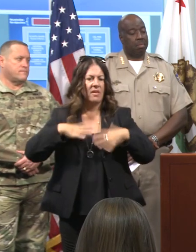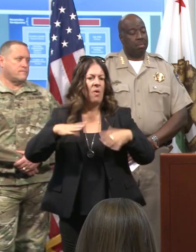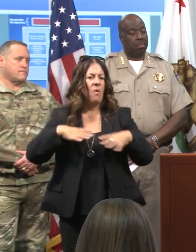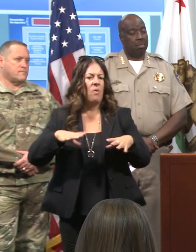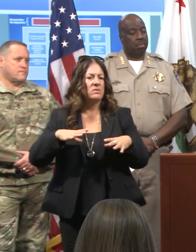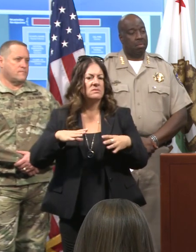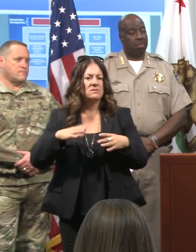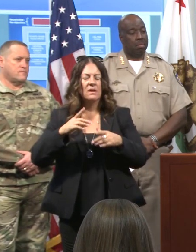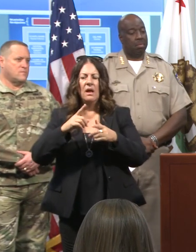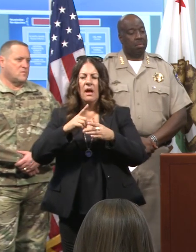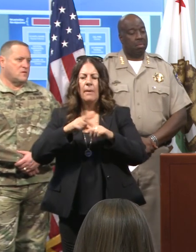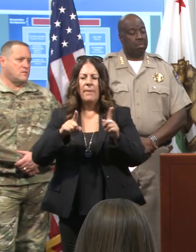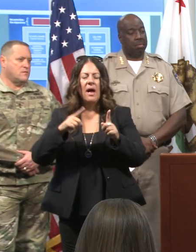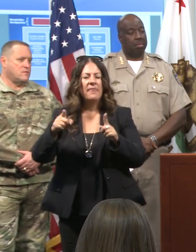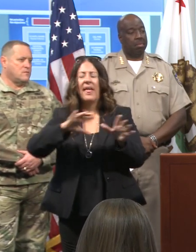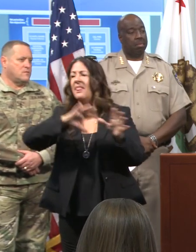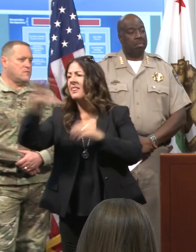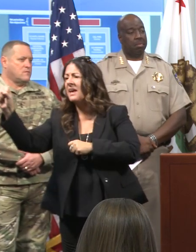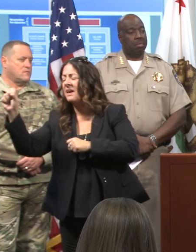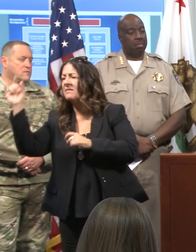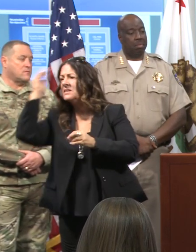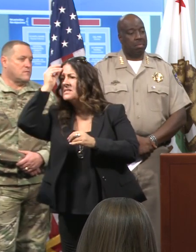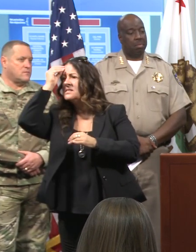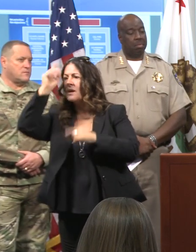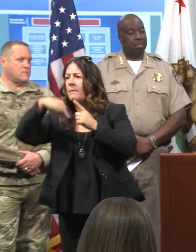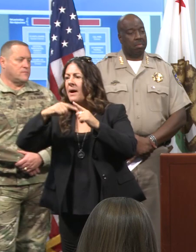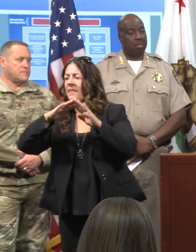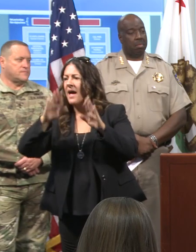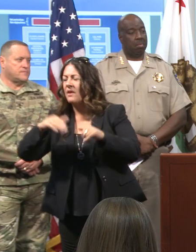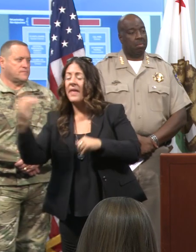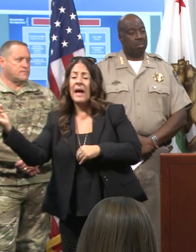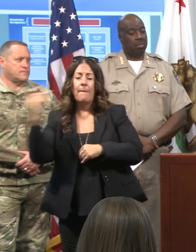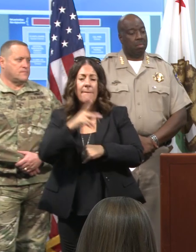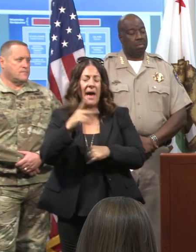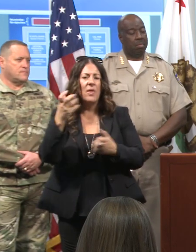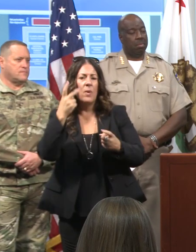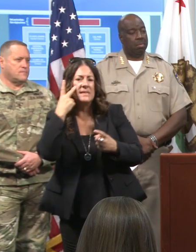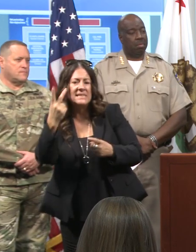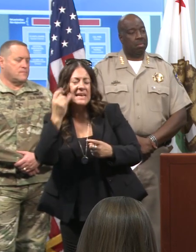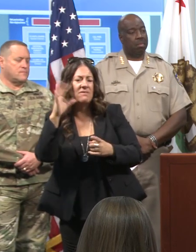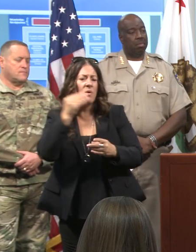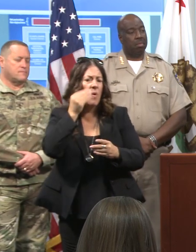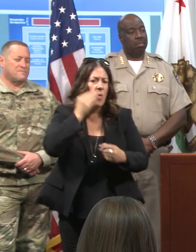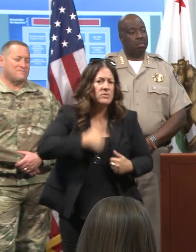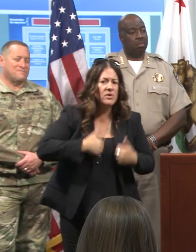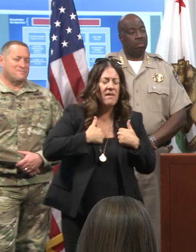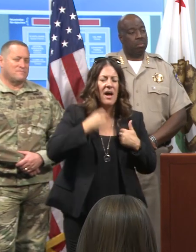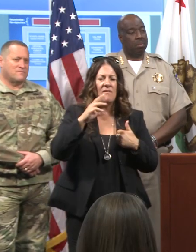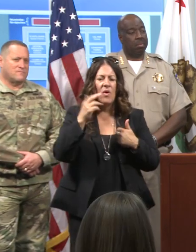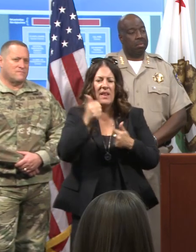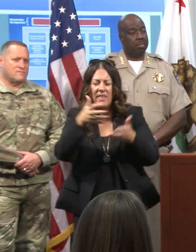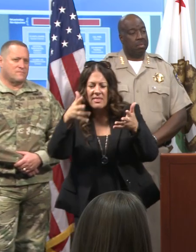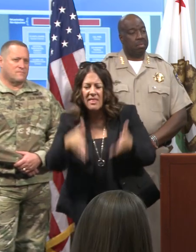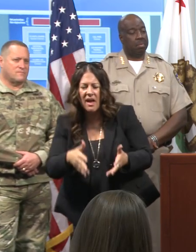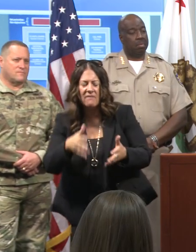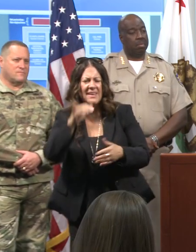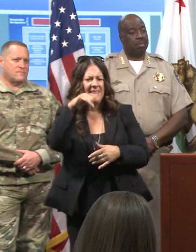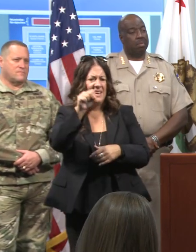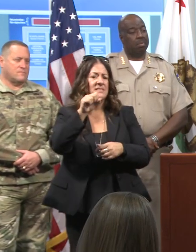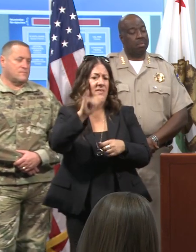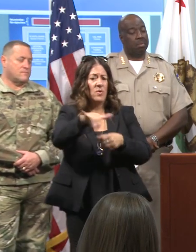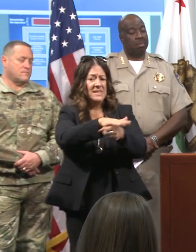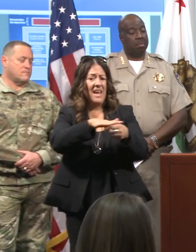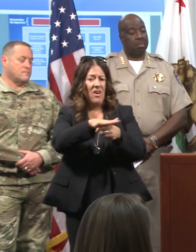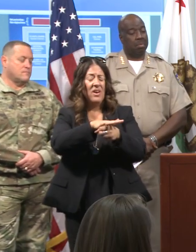there's always a desire to get back in and find out what's left. Did my home survive? They are extremely hazardous areas,